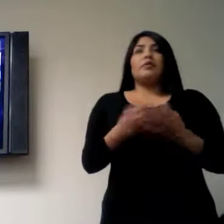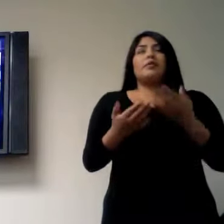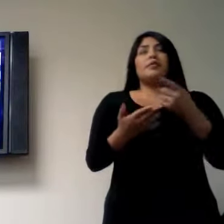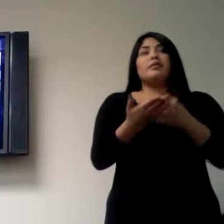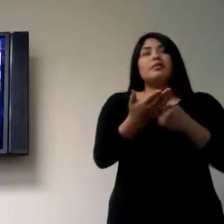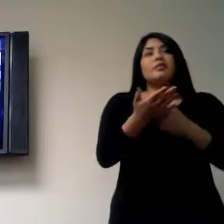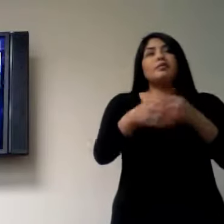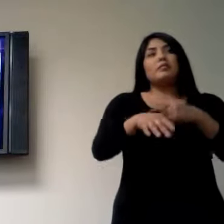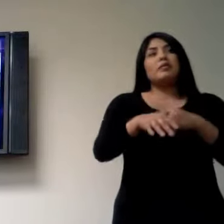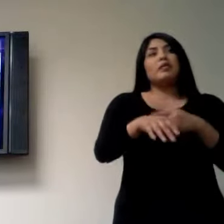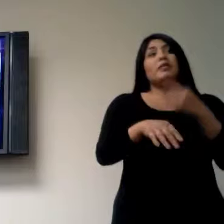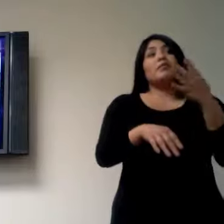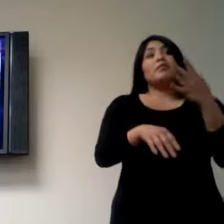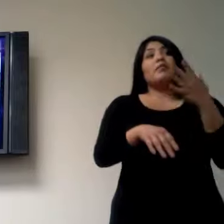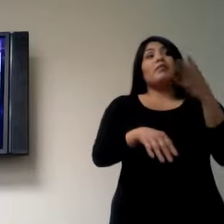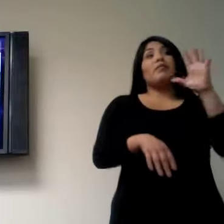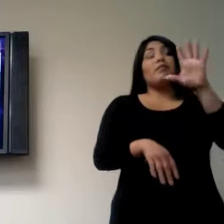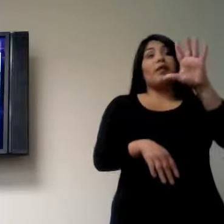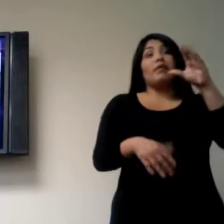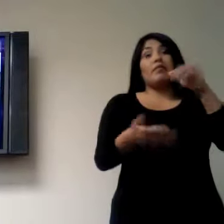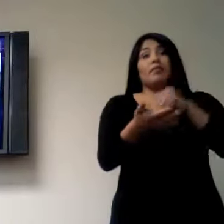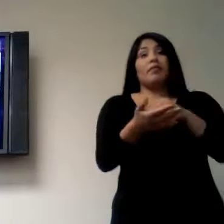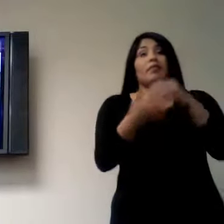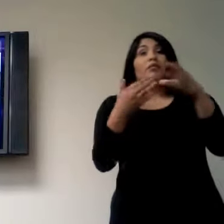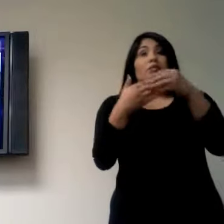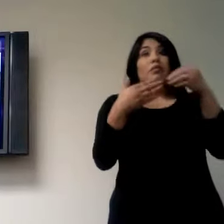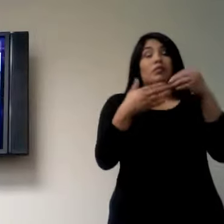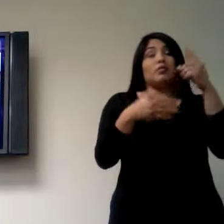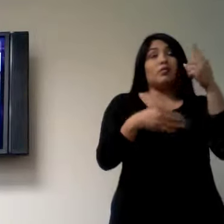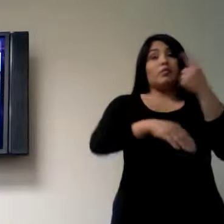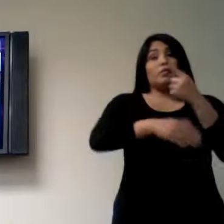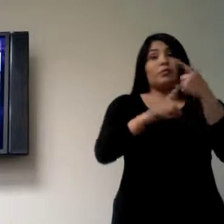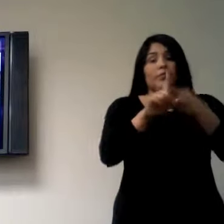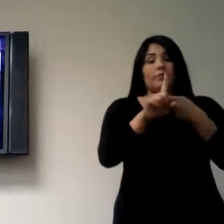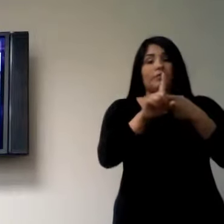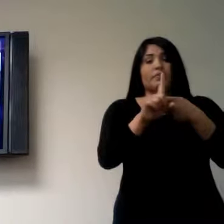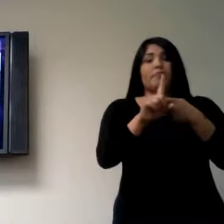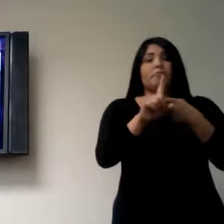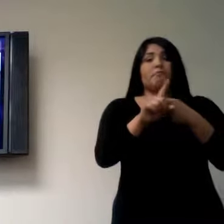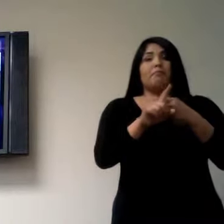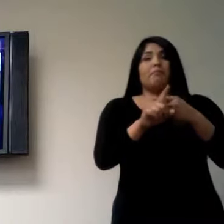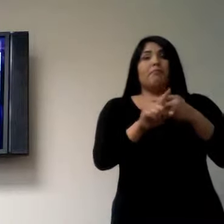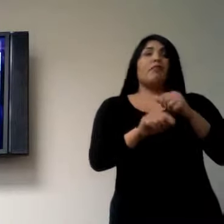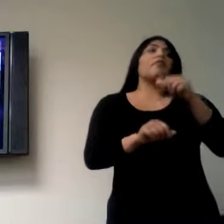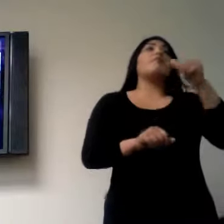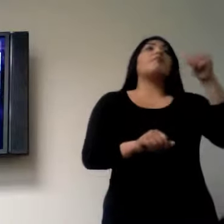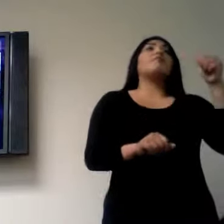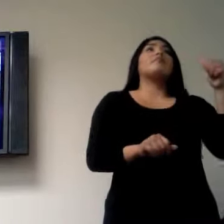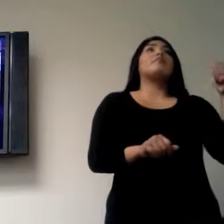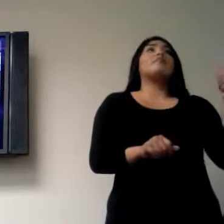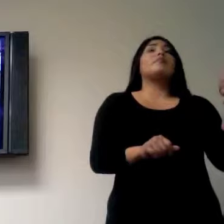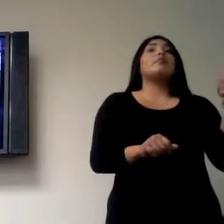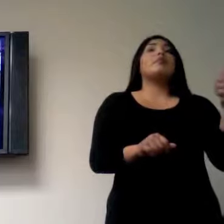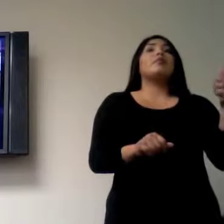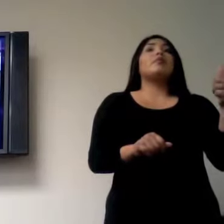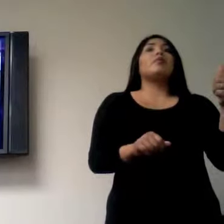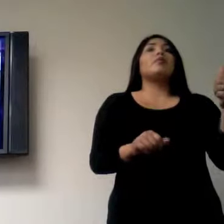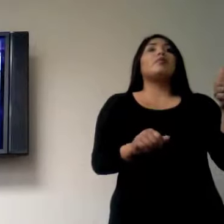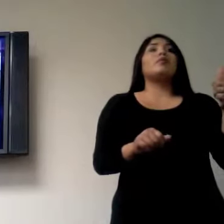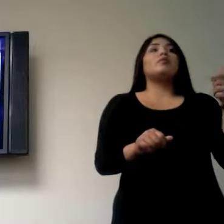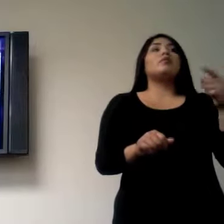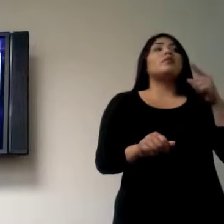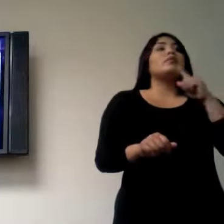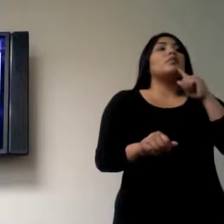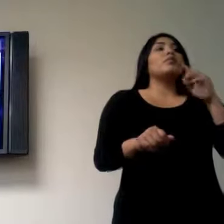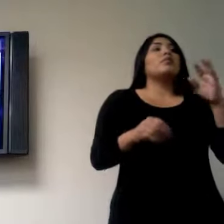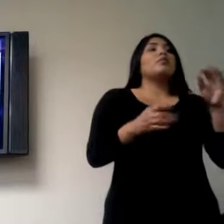$5,000 a month. While some prisoners wrote home for money, others asked kinfolk to communicate directly with Mrs. Charles